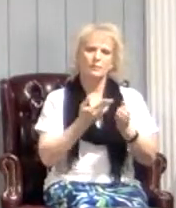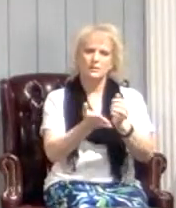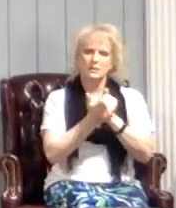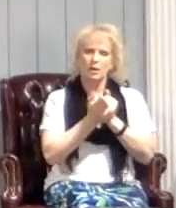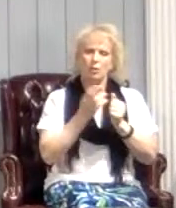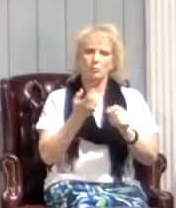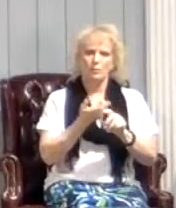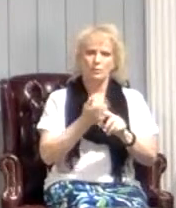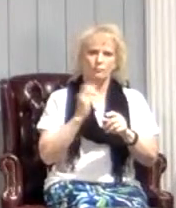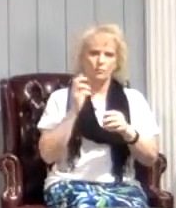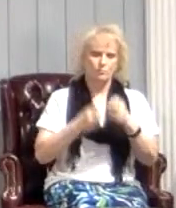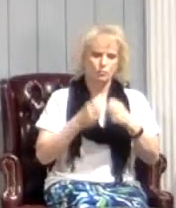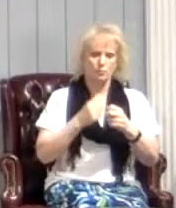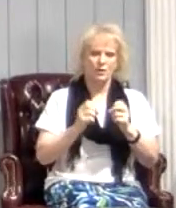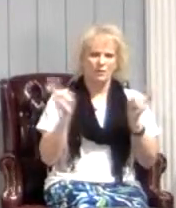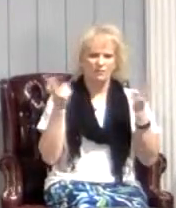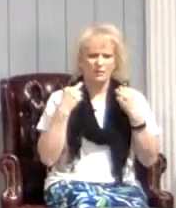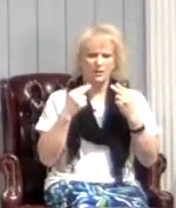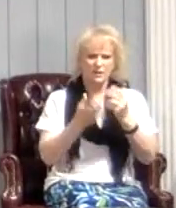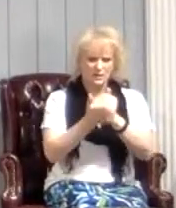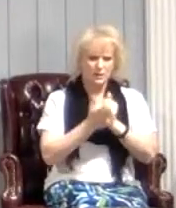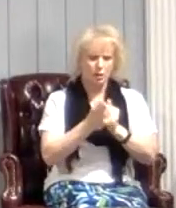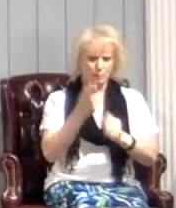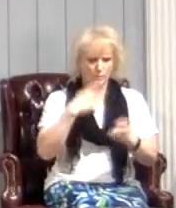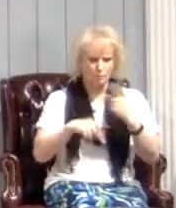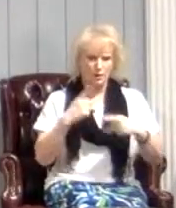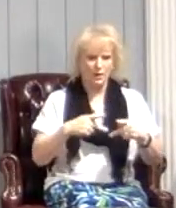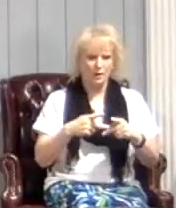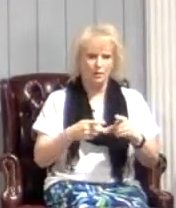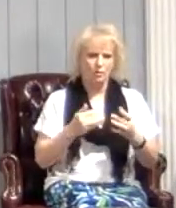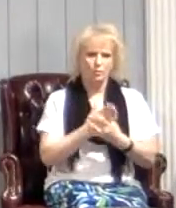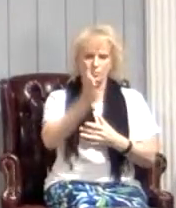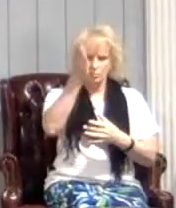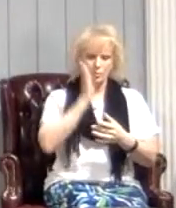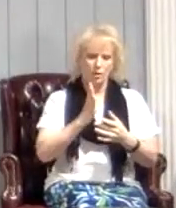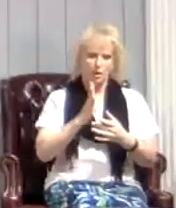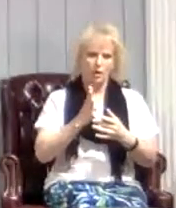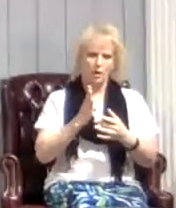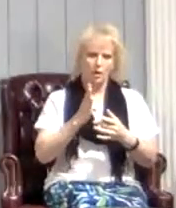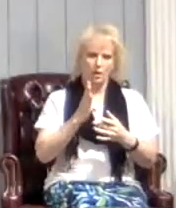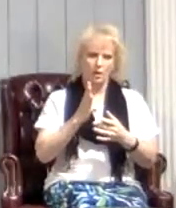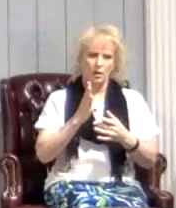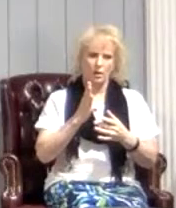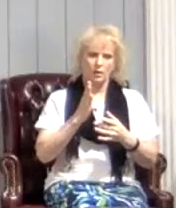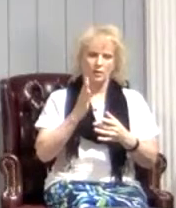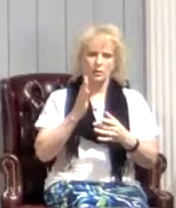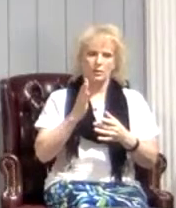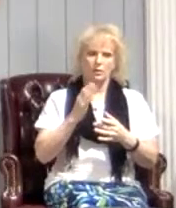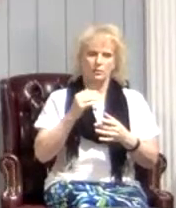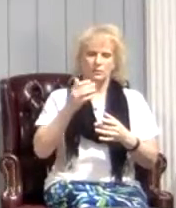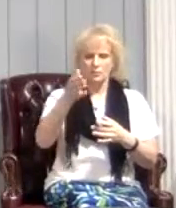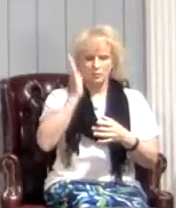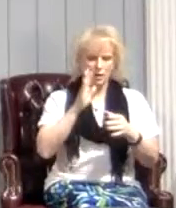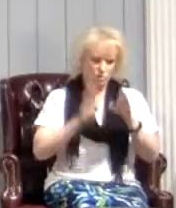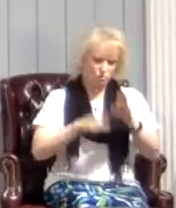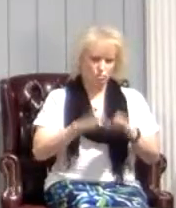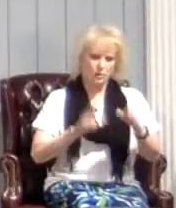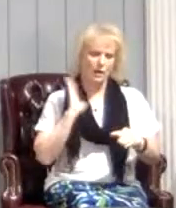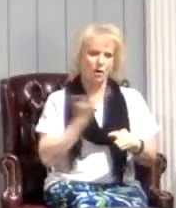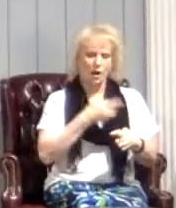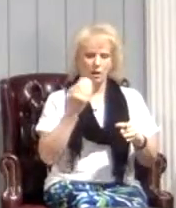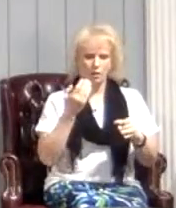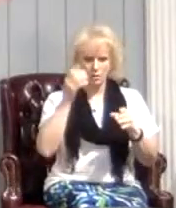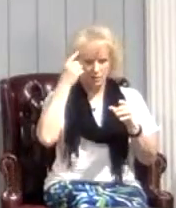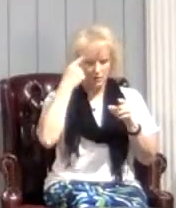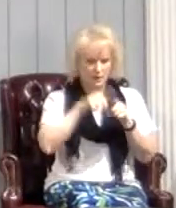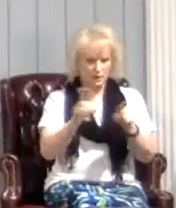is the help of man. Through God we shall do valiantly, for he it is that shall tread down our enemies. So he has enemies,